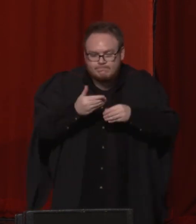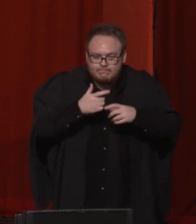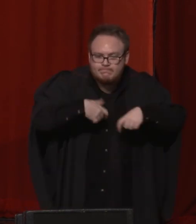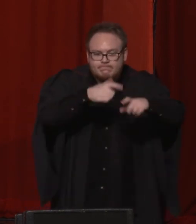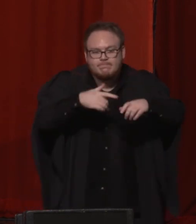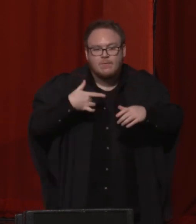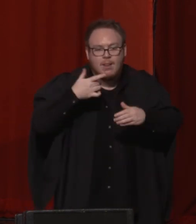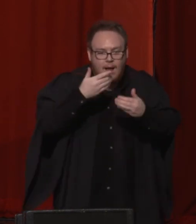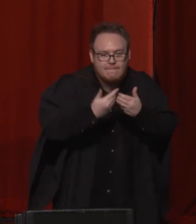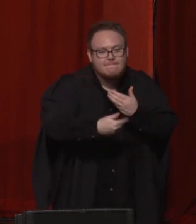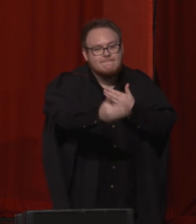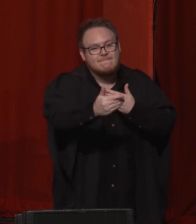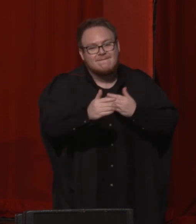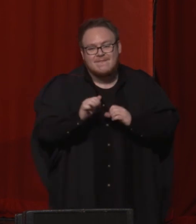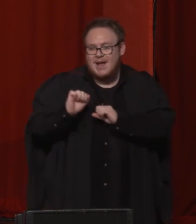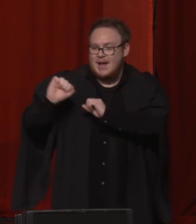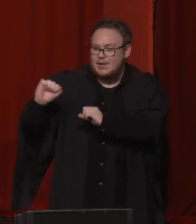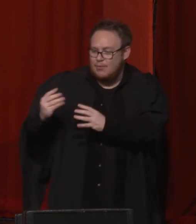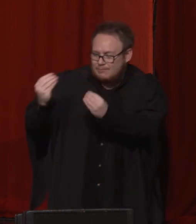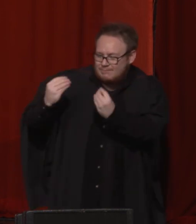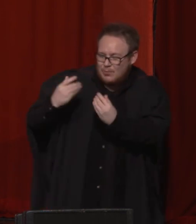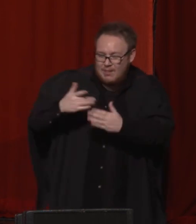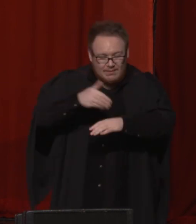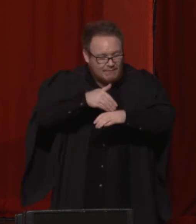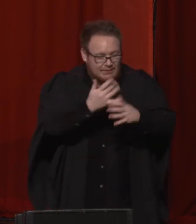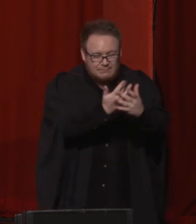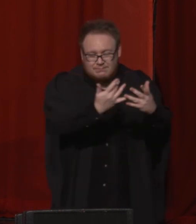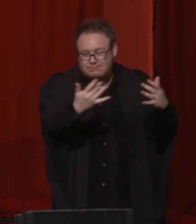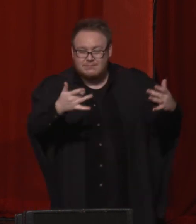your legacy will positively impact so many lives.